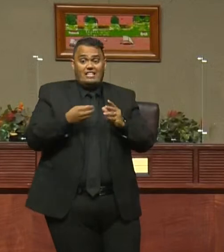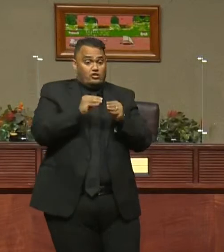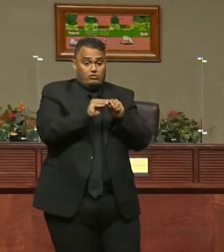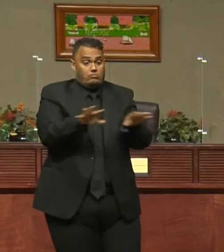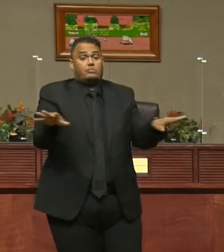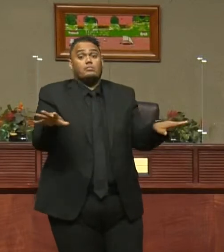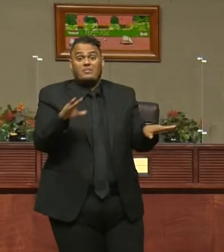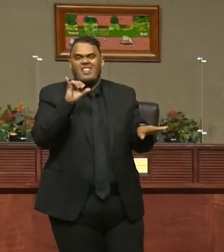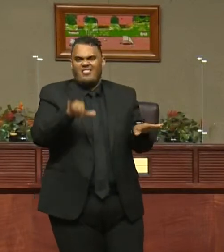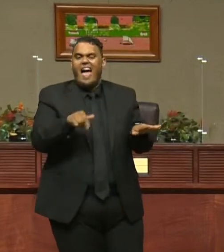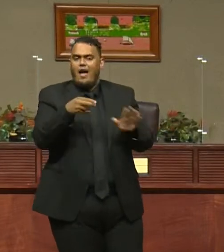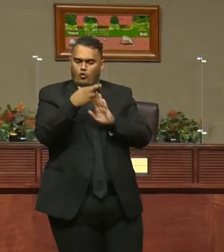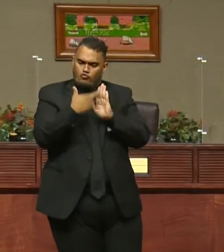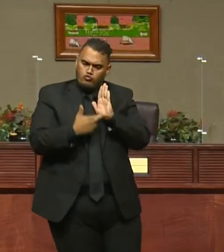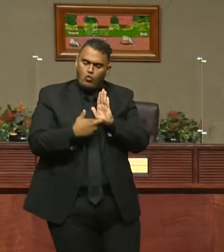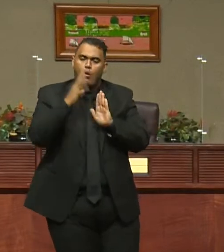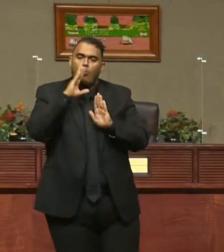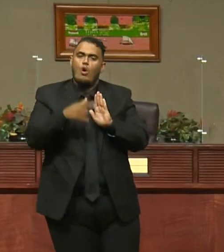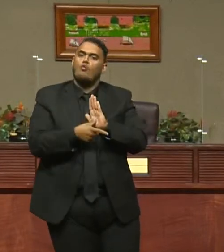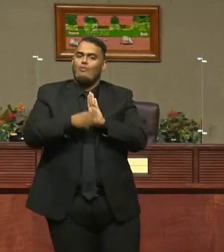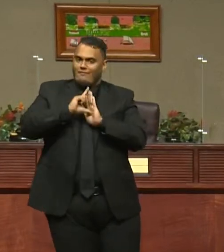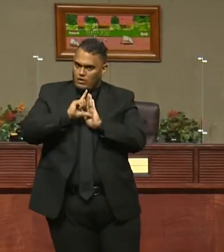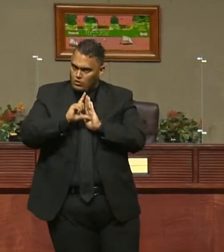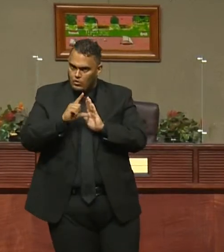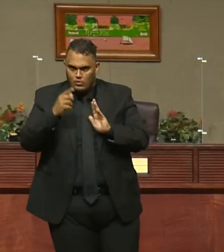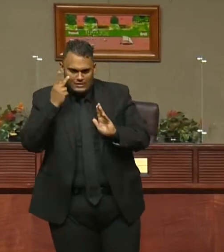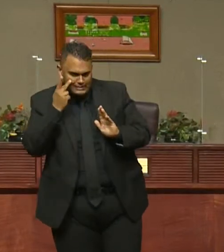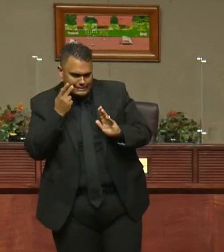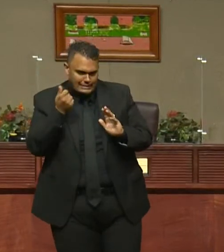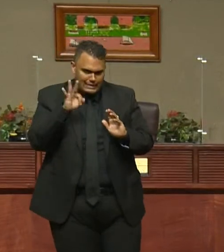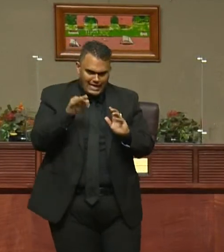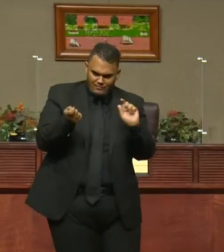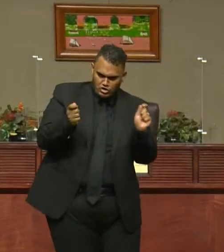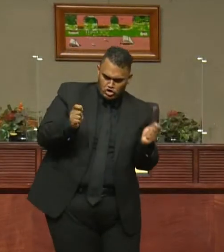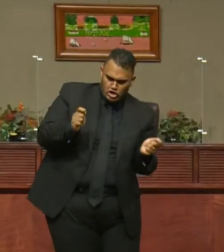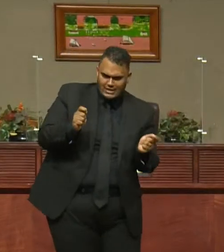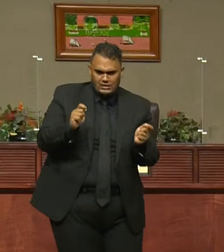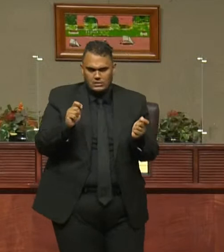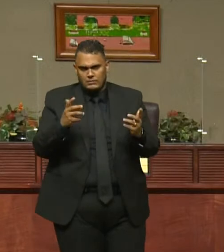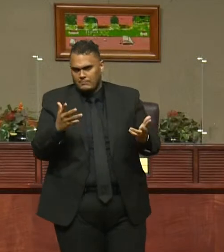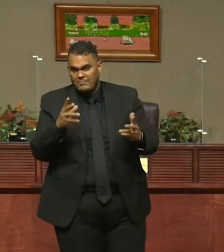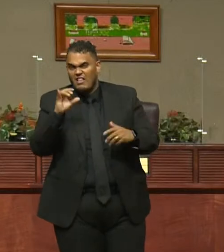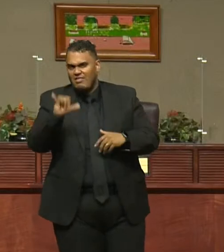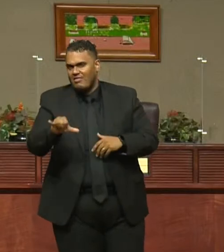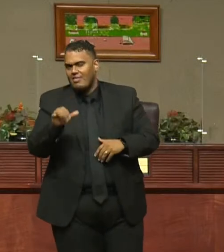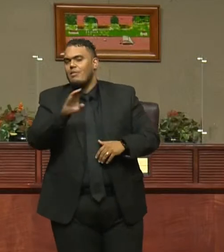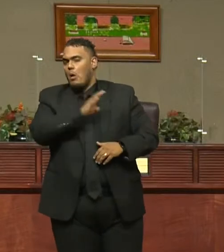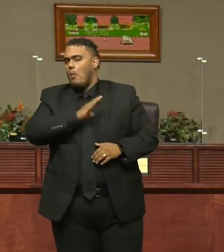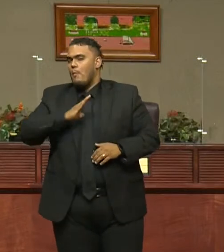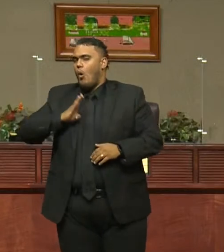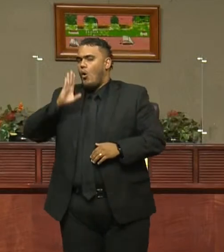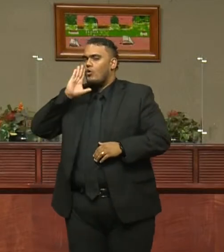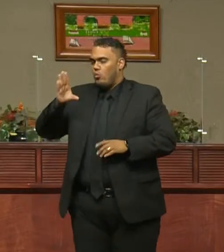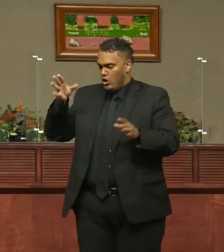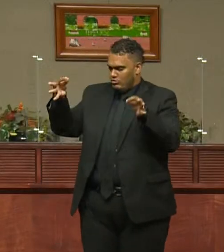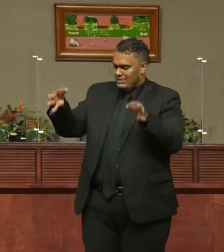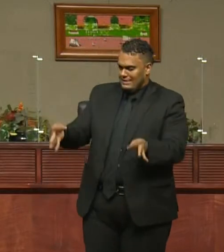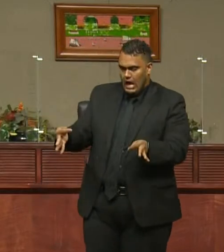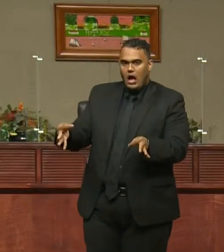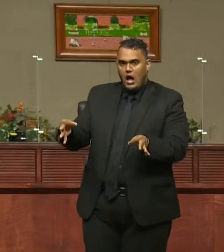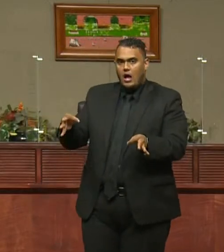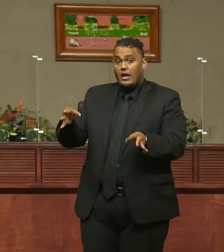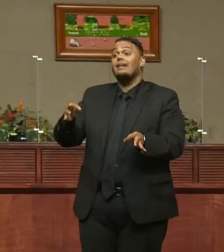and any changes or anything to that would be determined by the board at that time, and then they'll approve that on